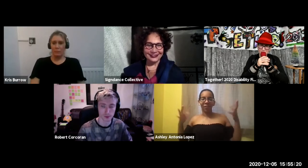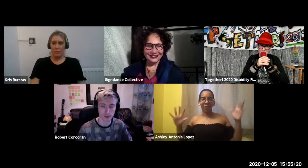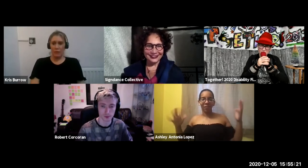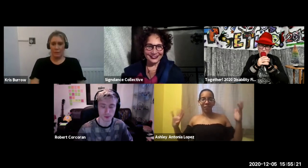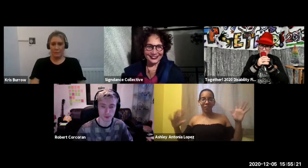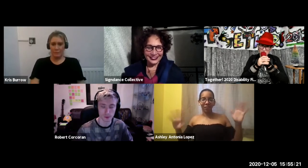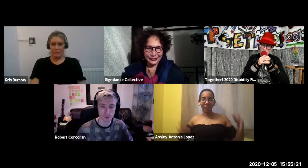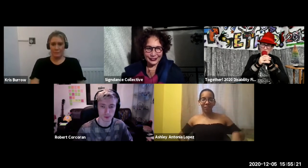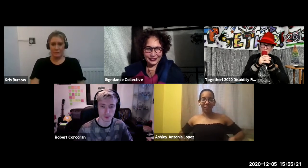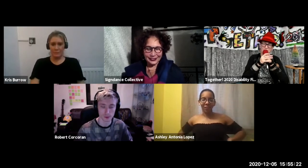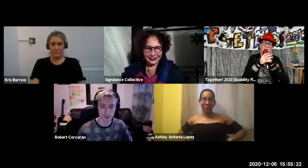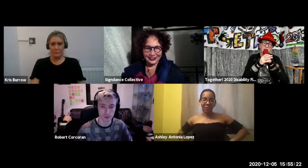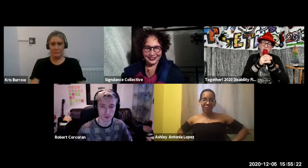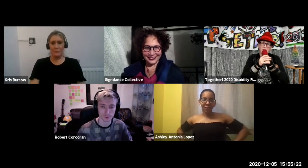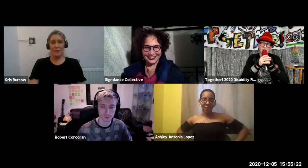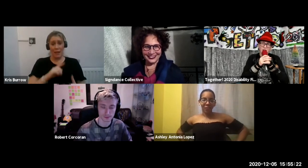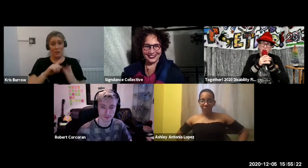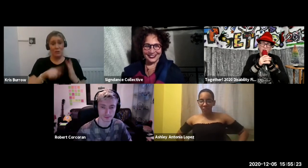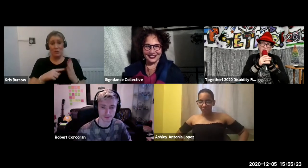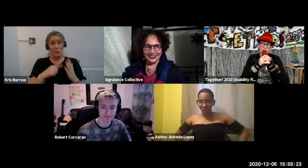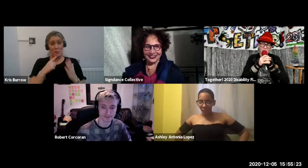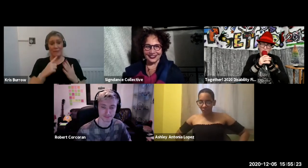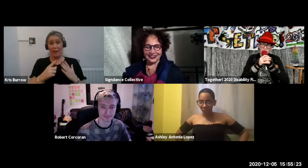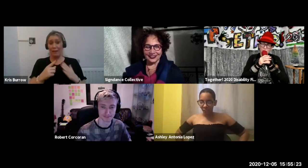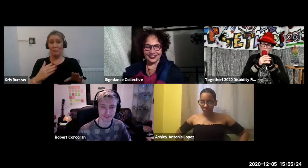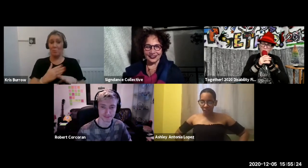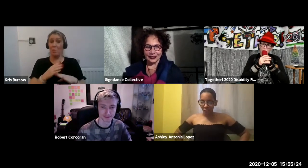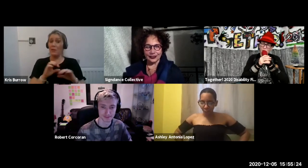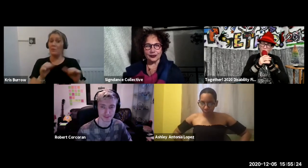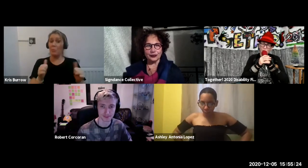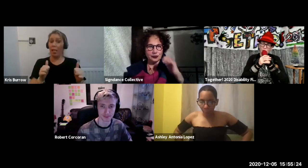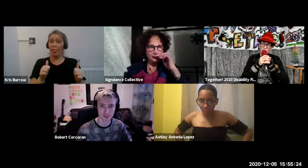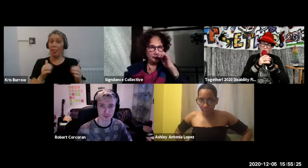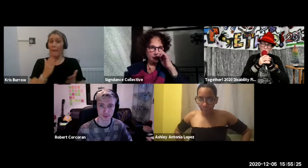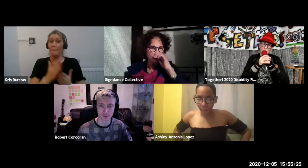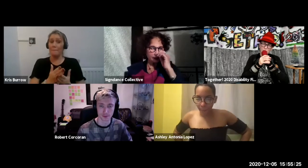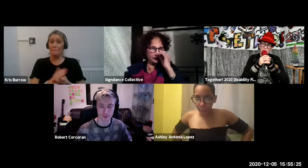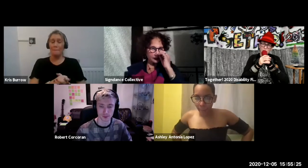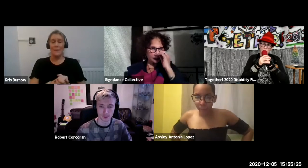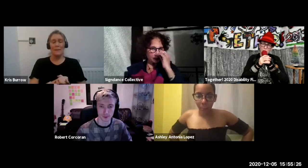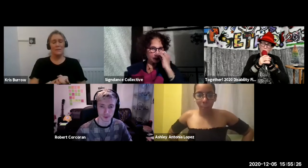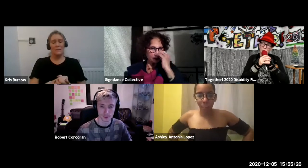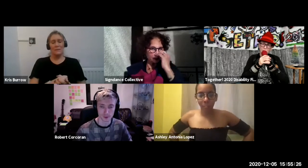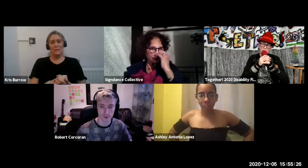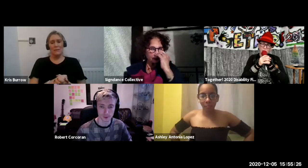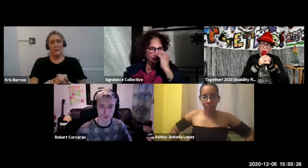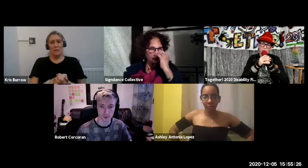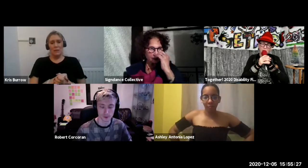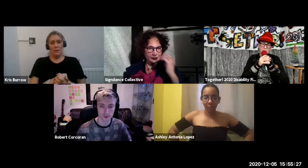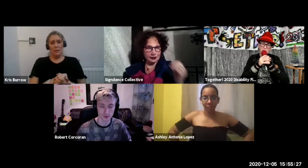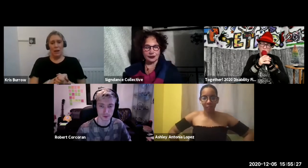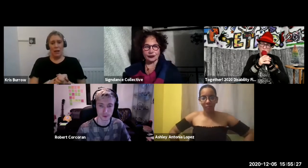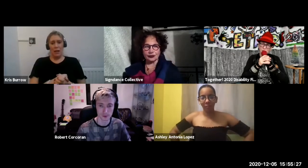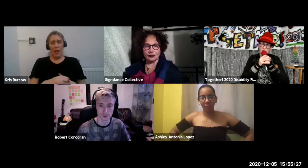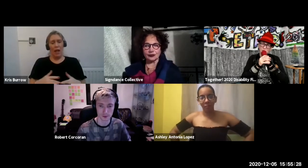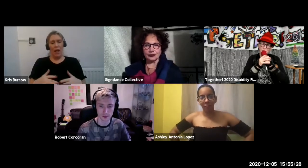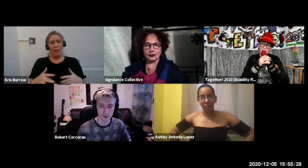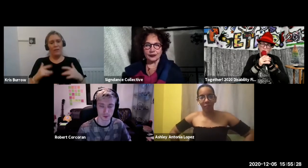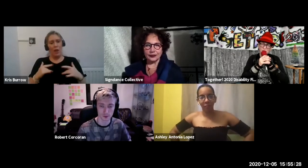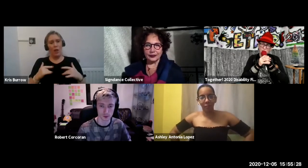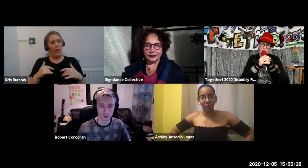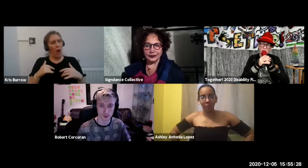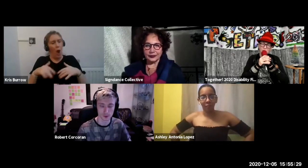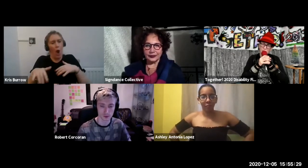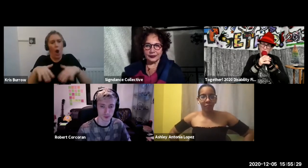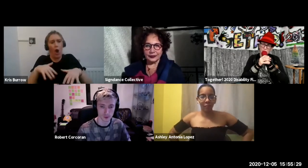And you certainly did. And I don't know, I think horror is always popular, but it's been interesting to me